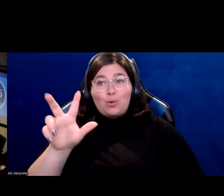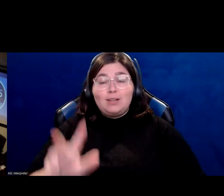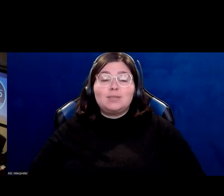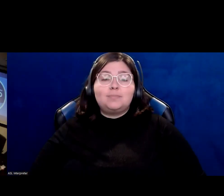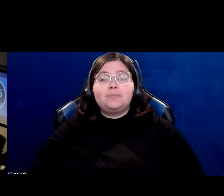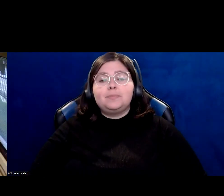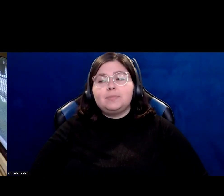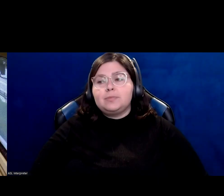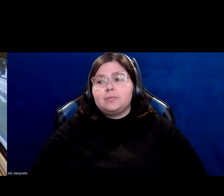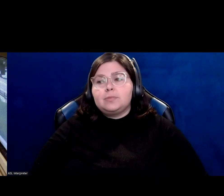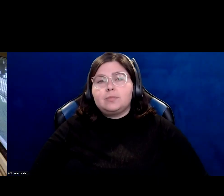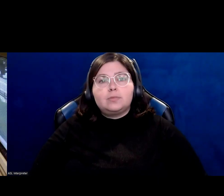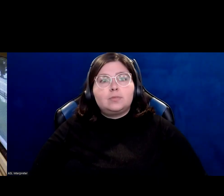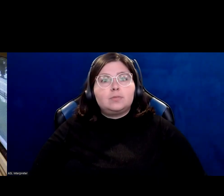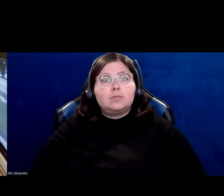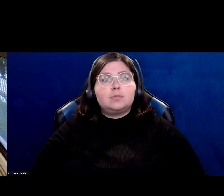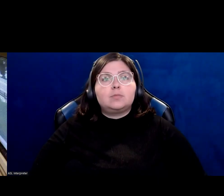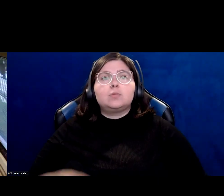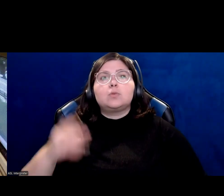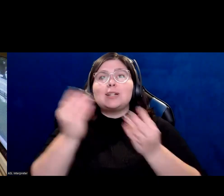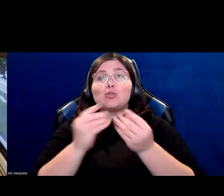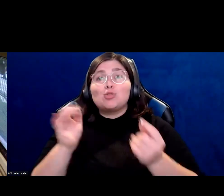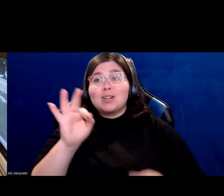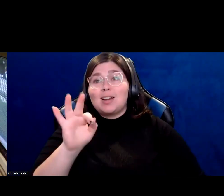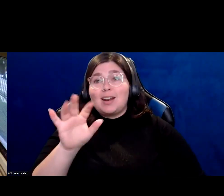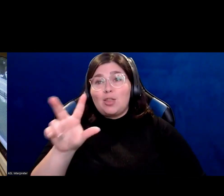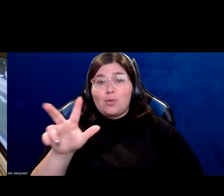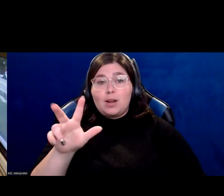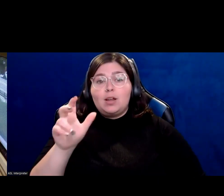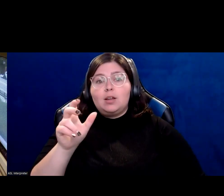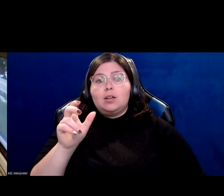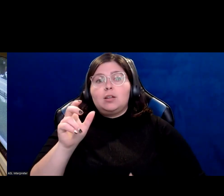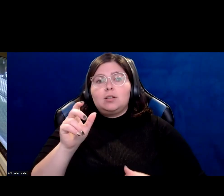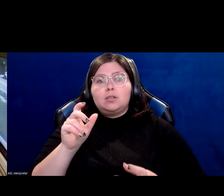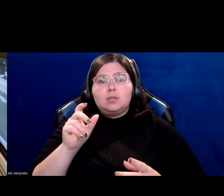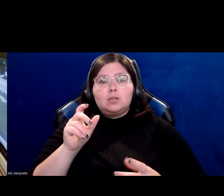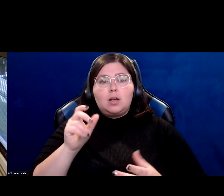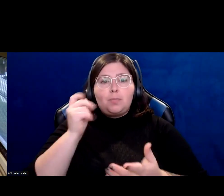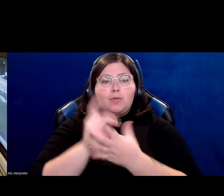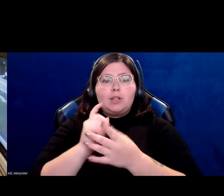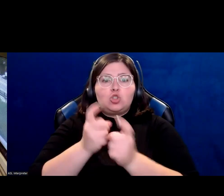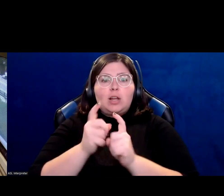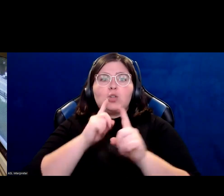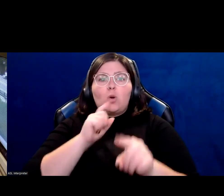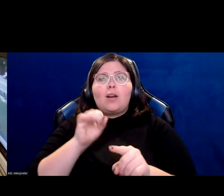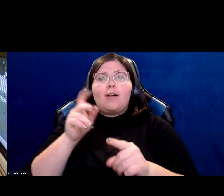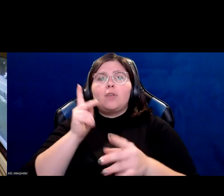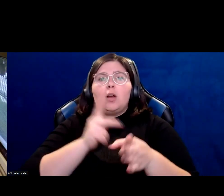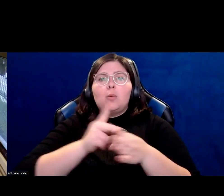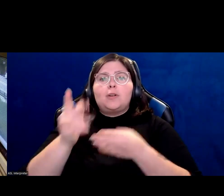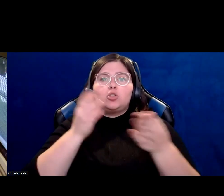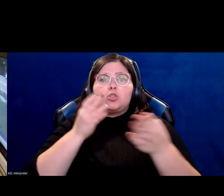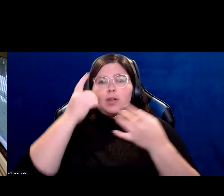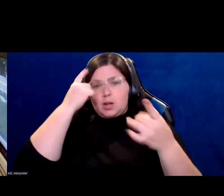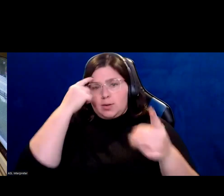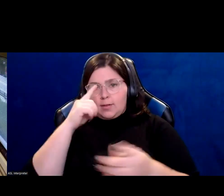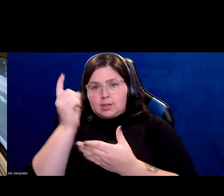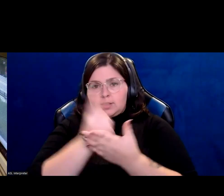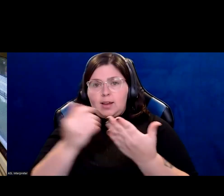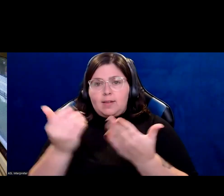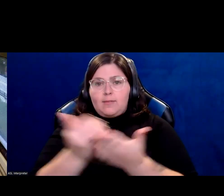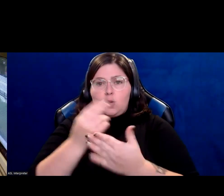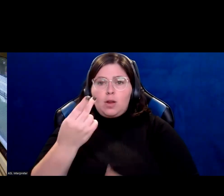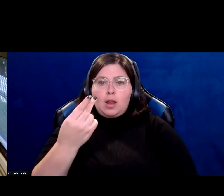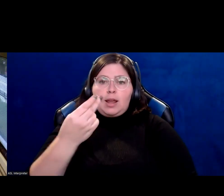93. Resolution 93, approving a change order professional services agreement for design for new headquarters and